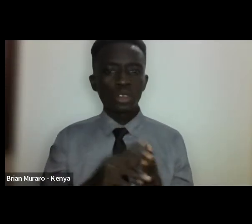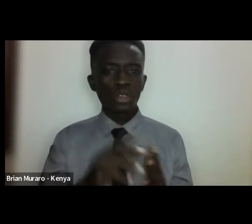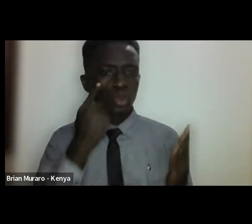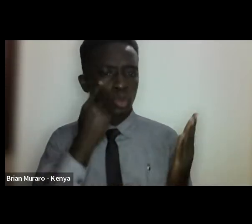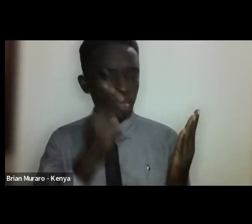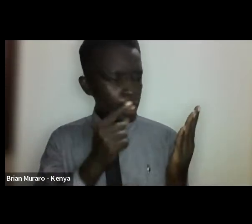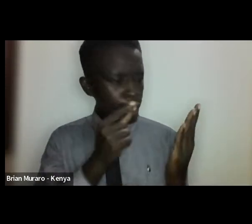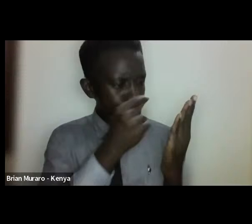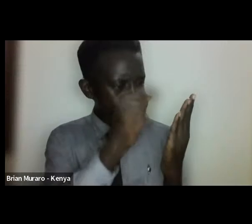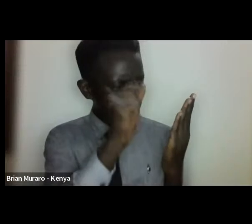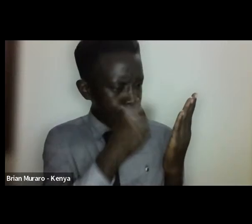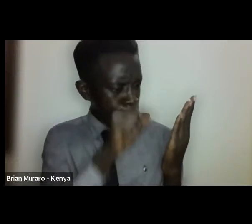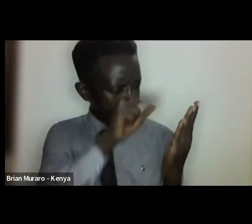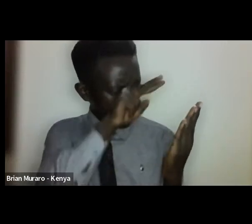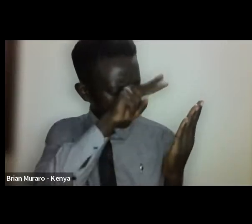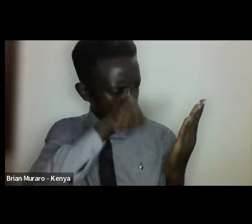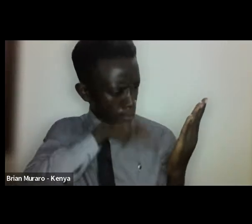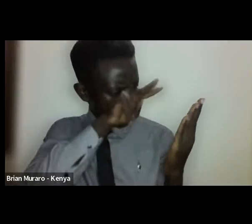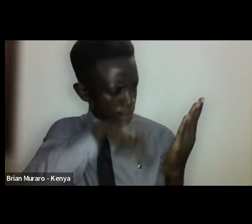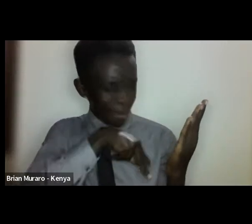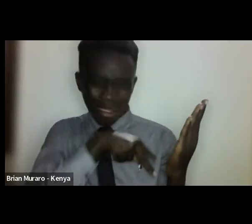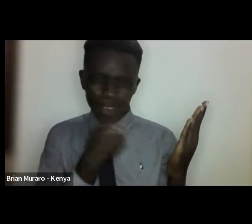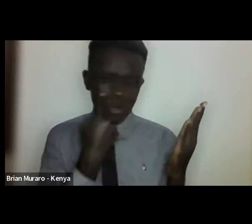numeracy scores are very low